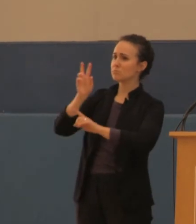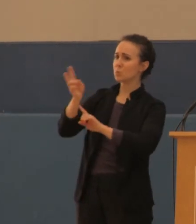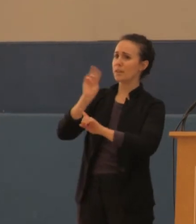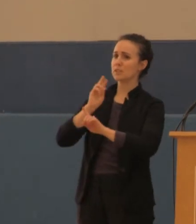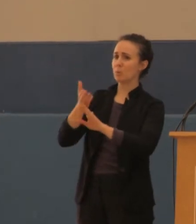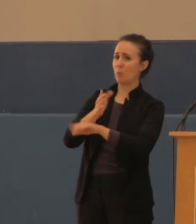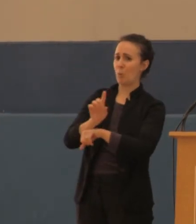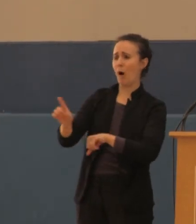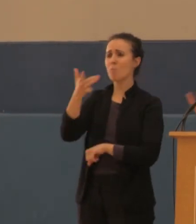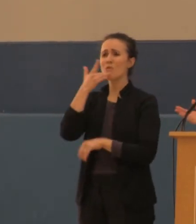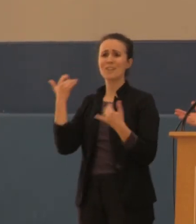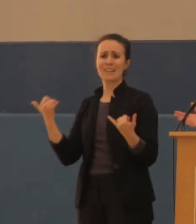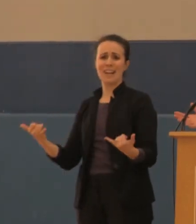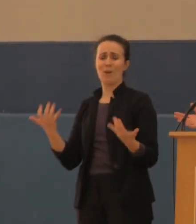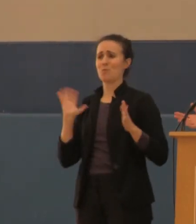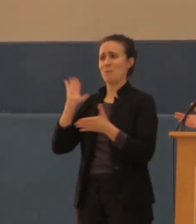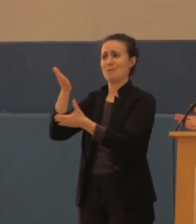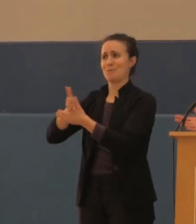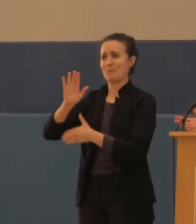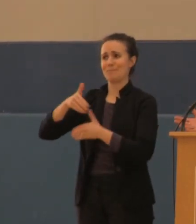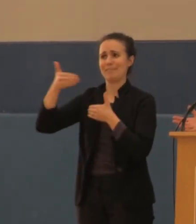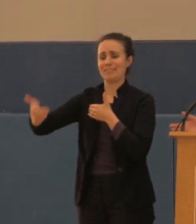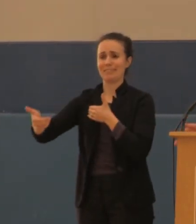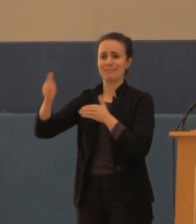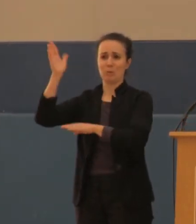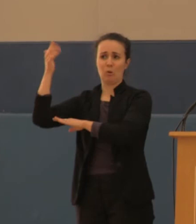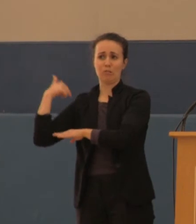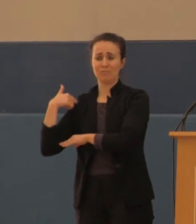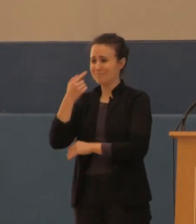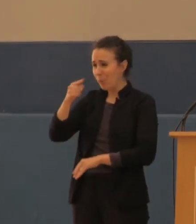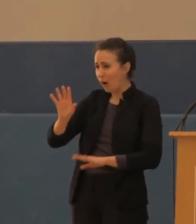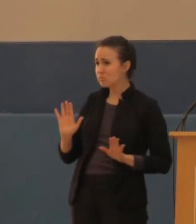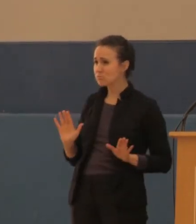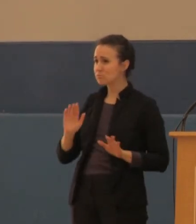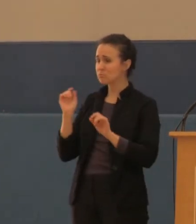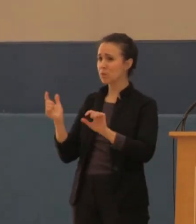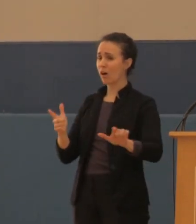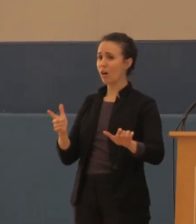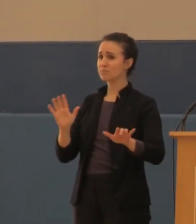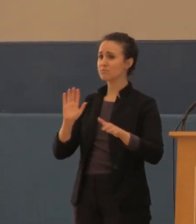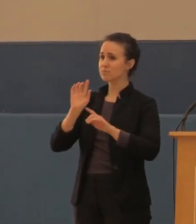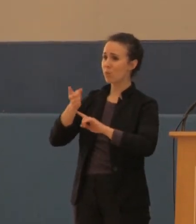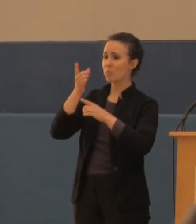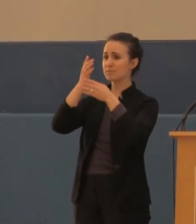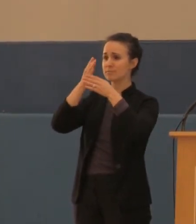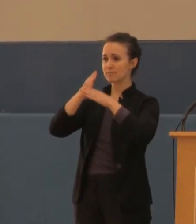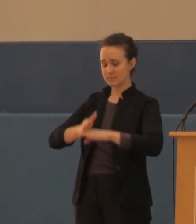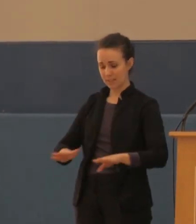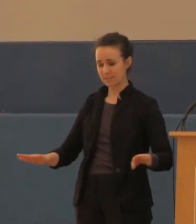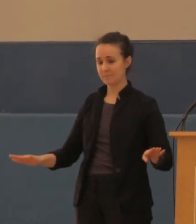I would prefer to do it now so we don't interrupt our next speaker. So can we all just take a moment of